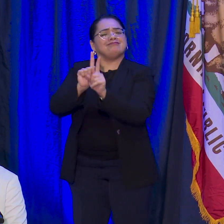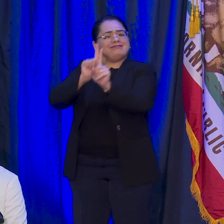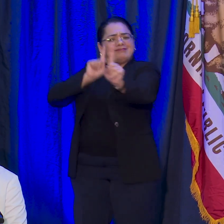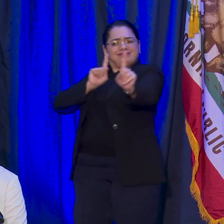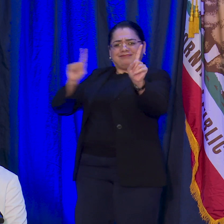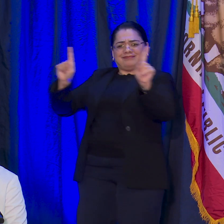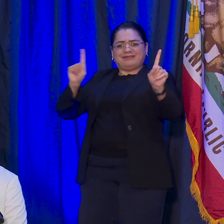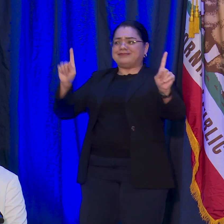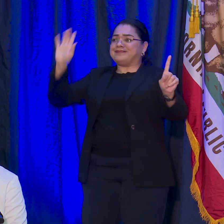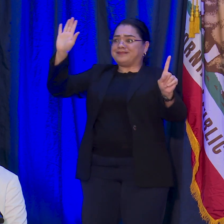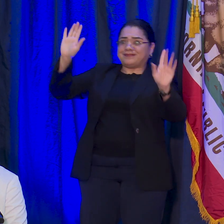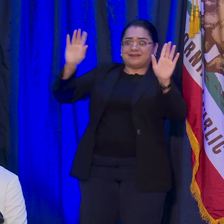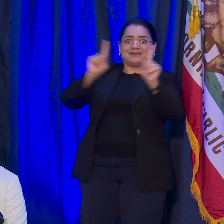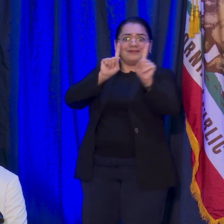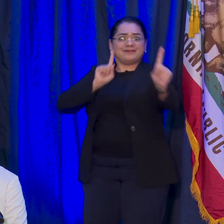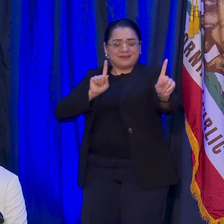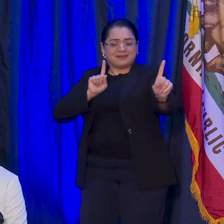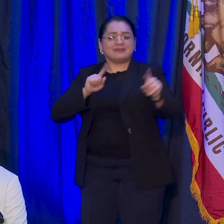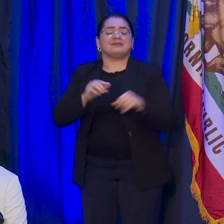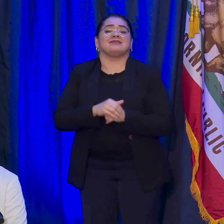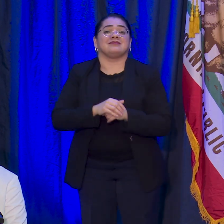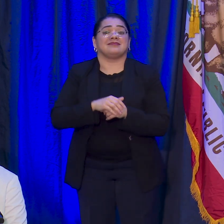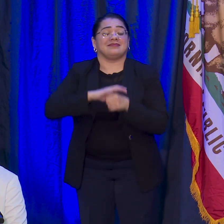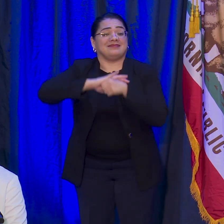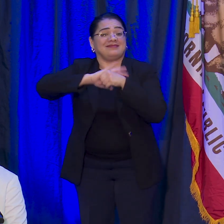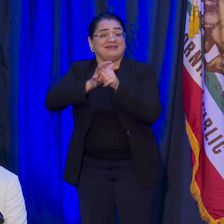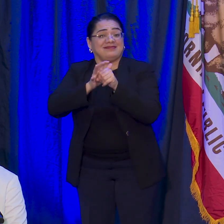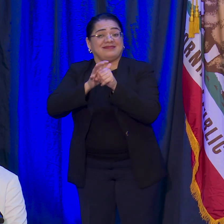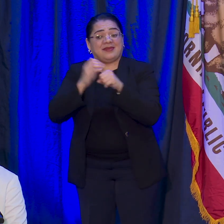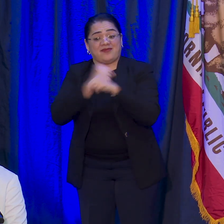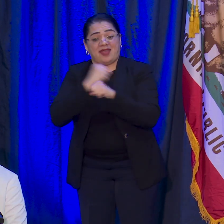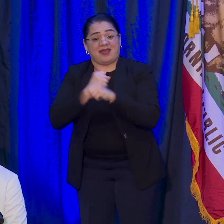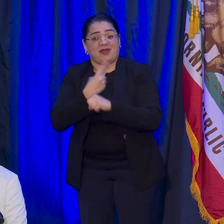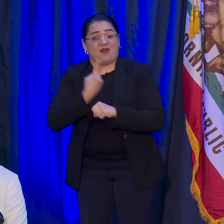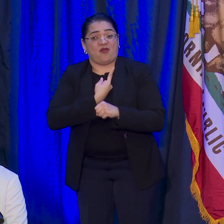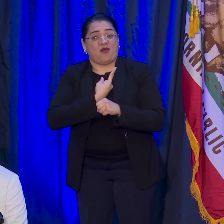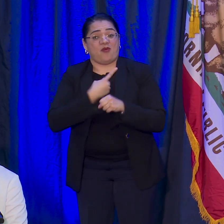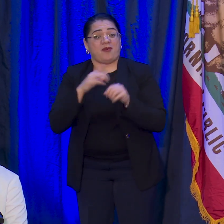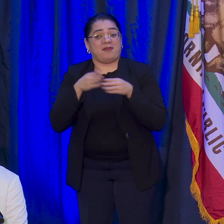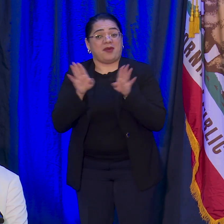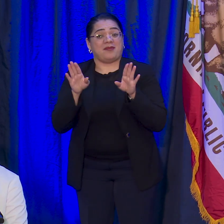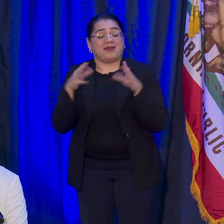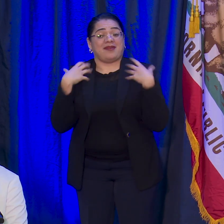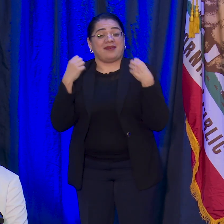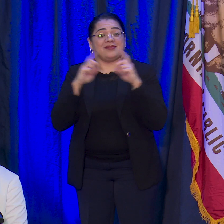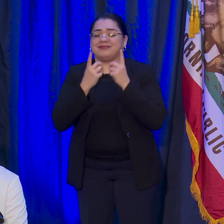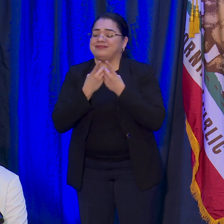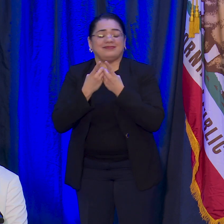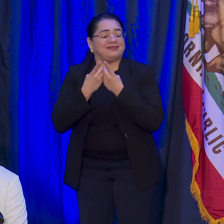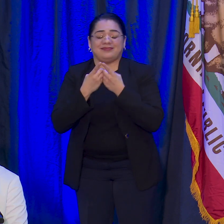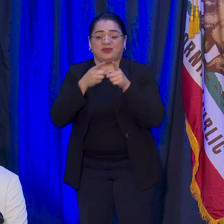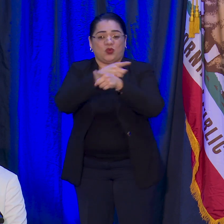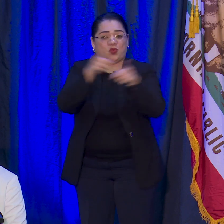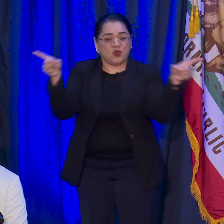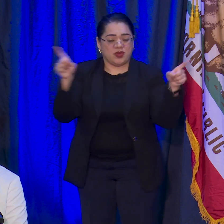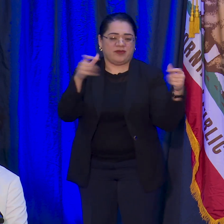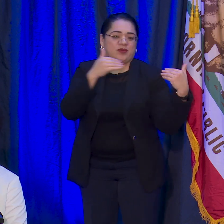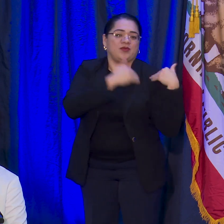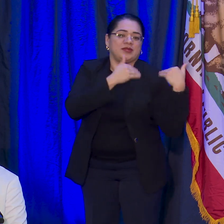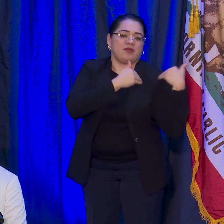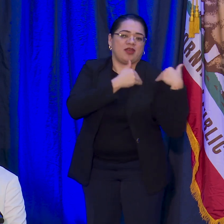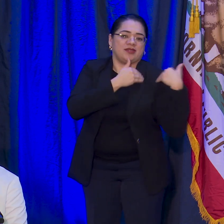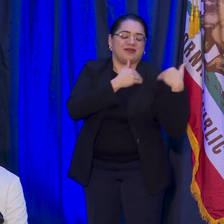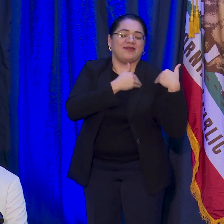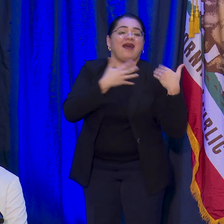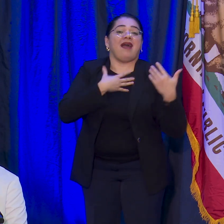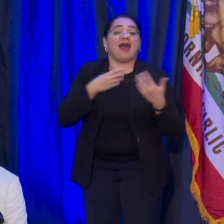these orders. We cannot fight COVID-19 without your help, and these actions will also help the strain on the healthcare system